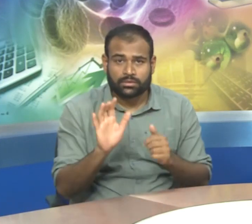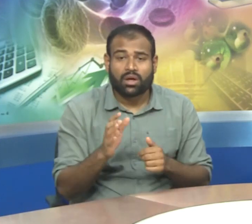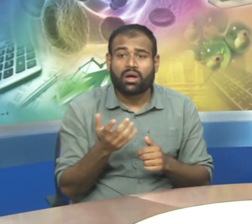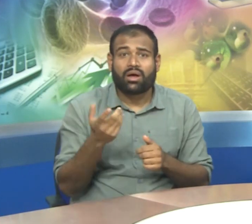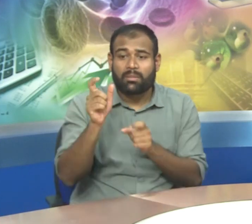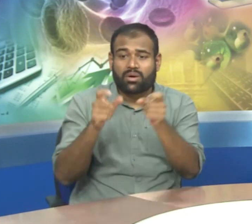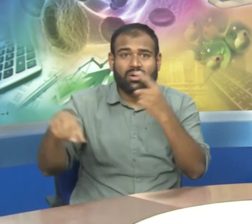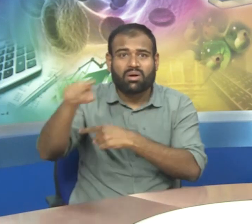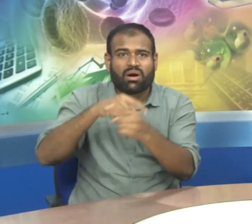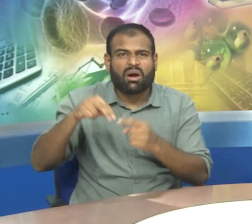outside the library.